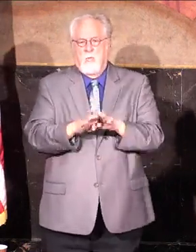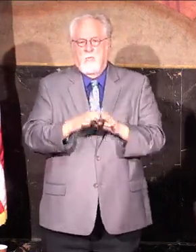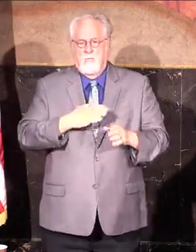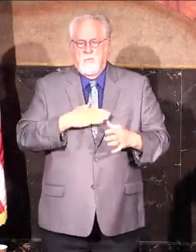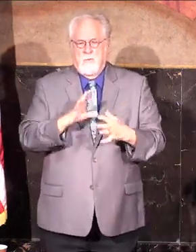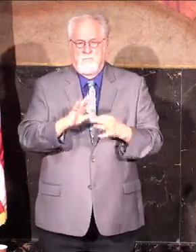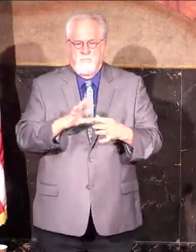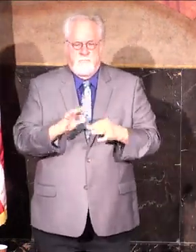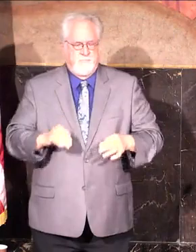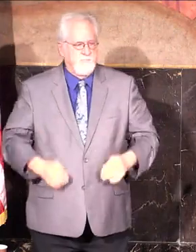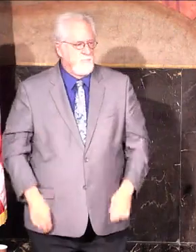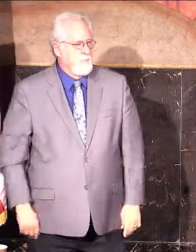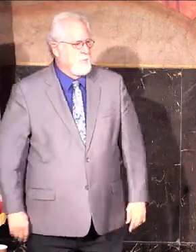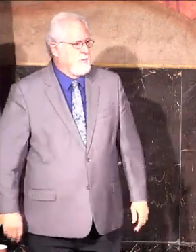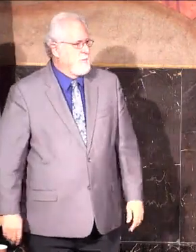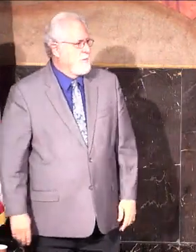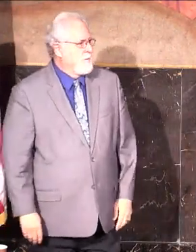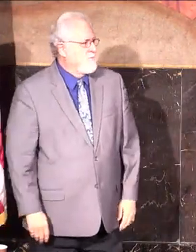remarks.